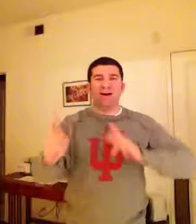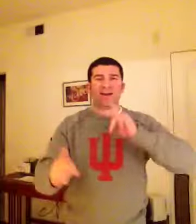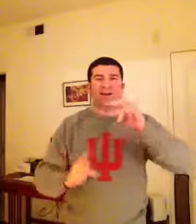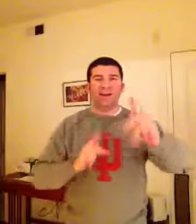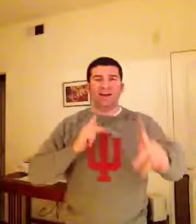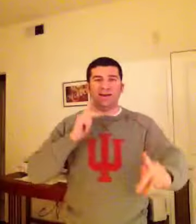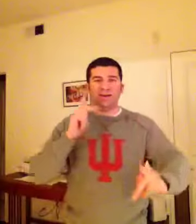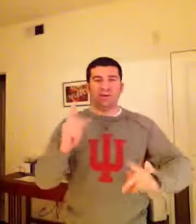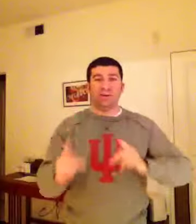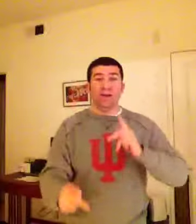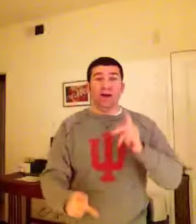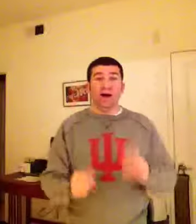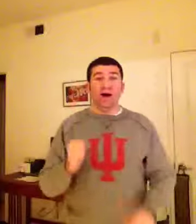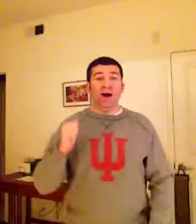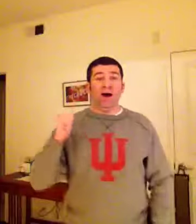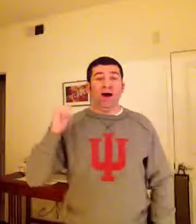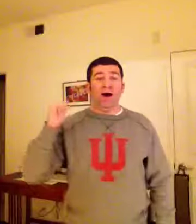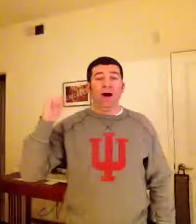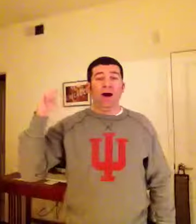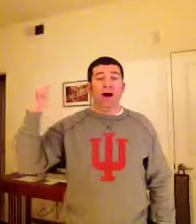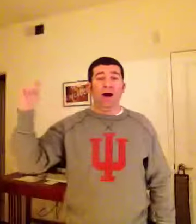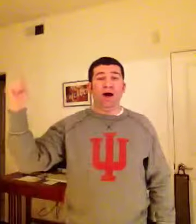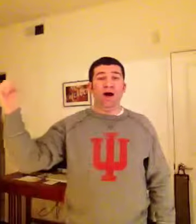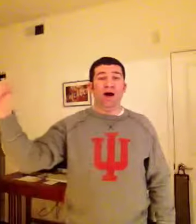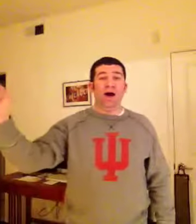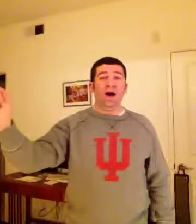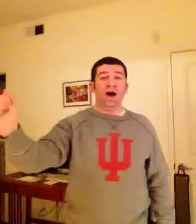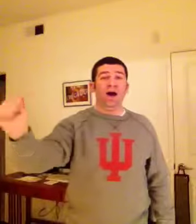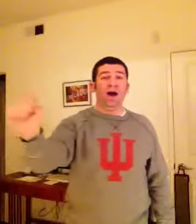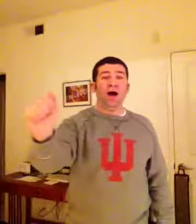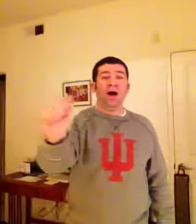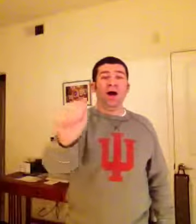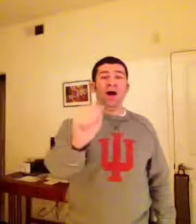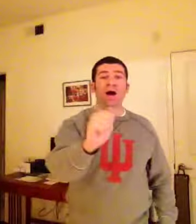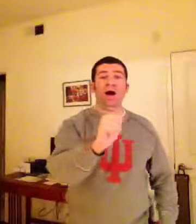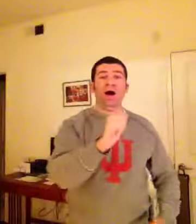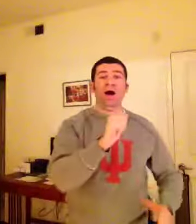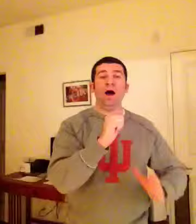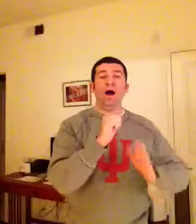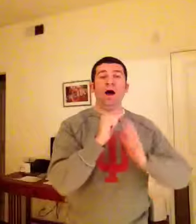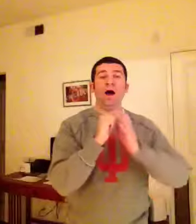Yisrael Amen.